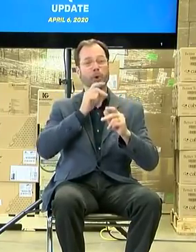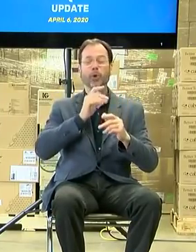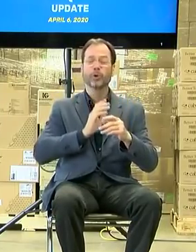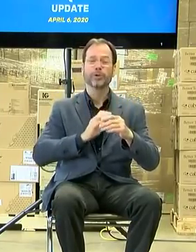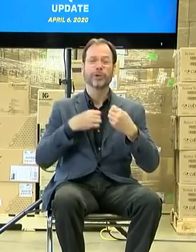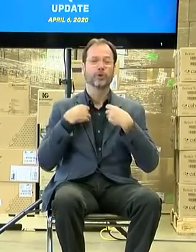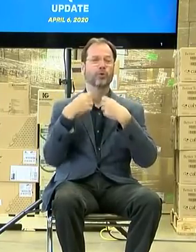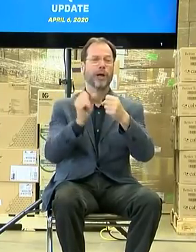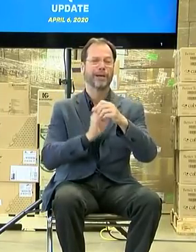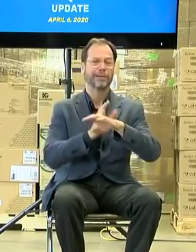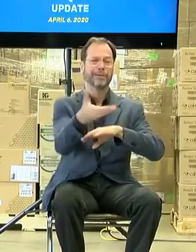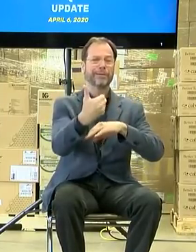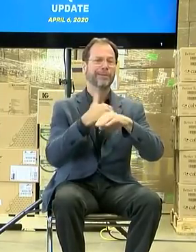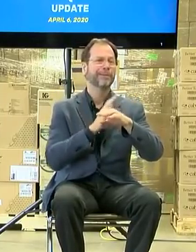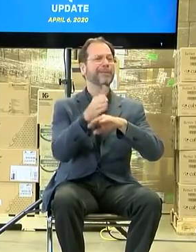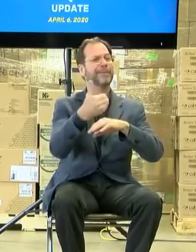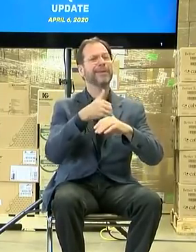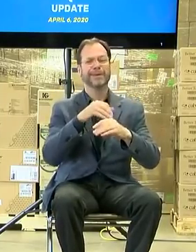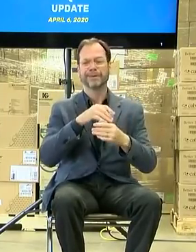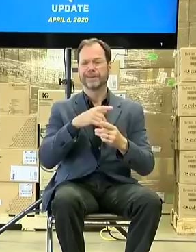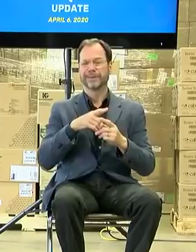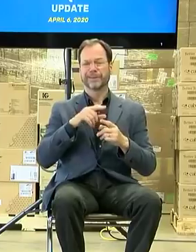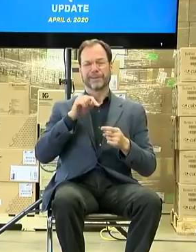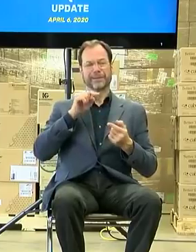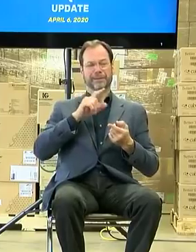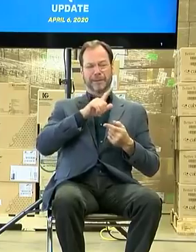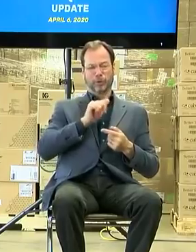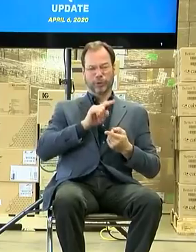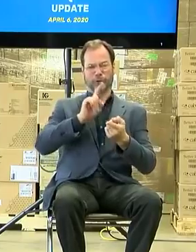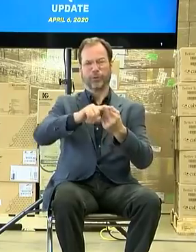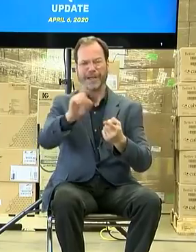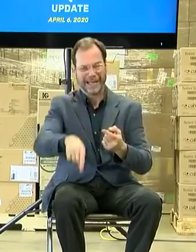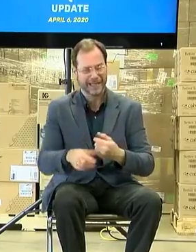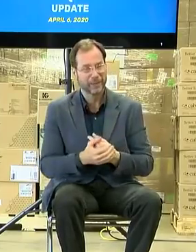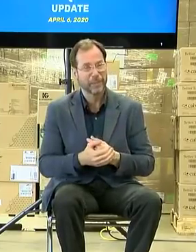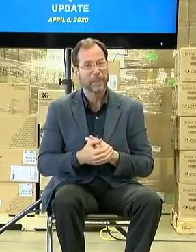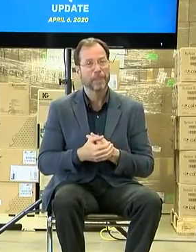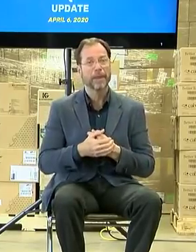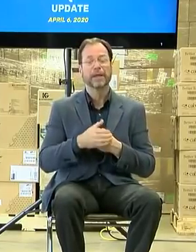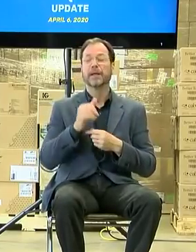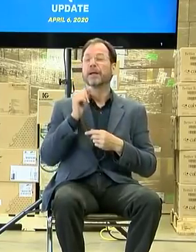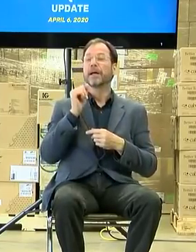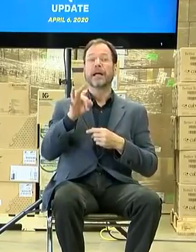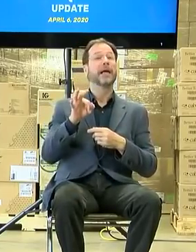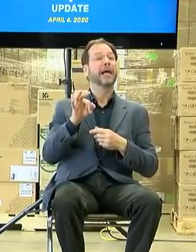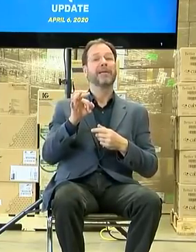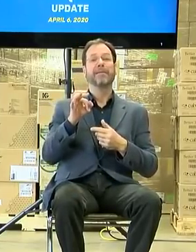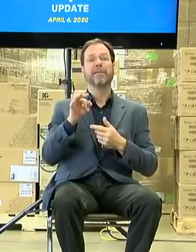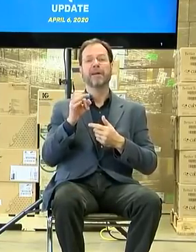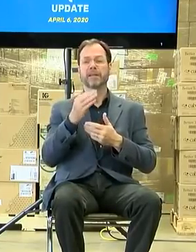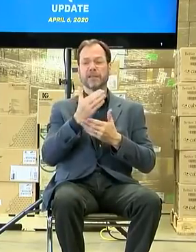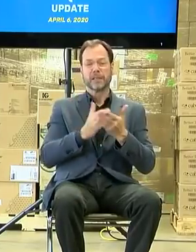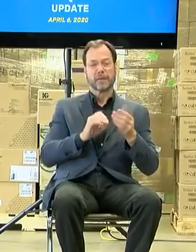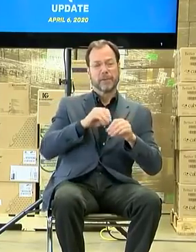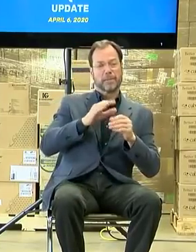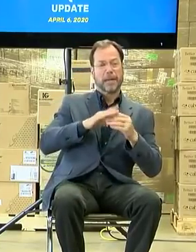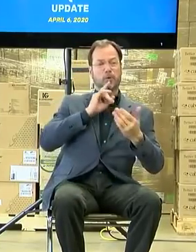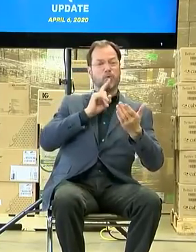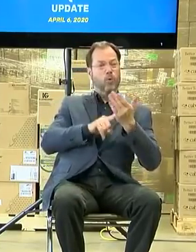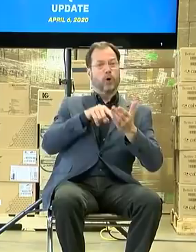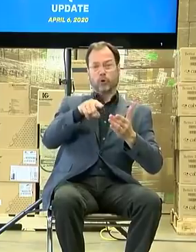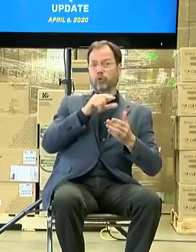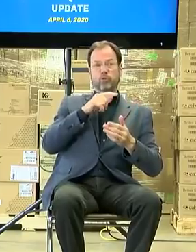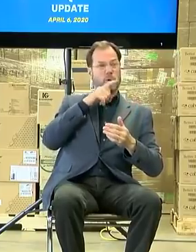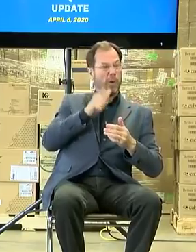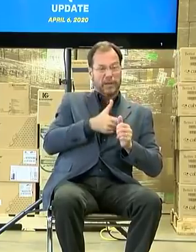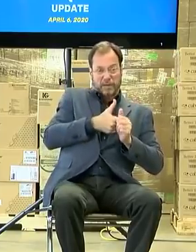from Louisiana into the state of Texas. So unless you are exempted by the items that were in my executive order,